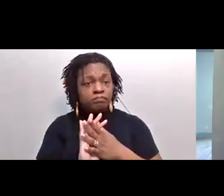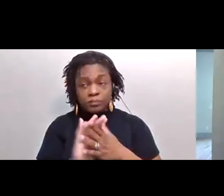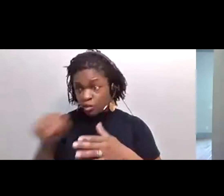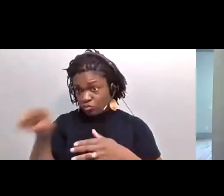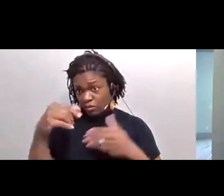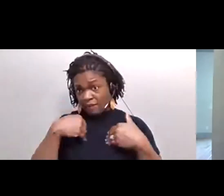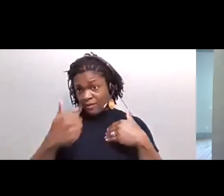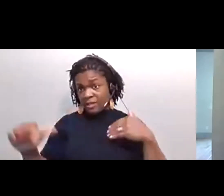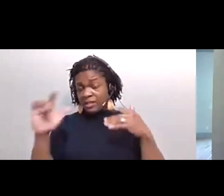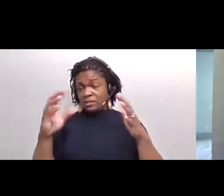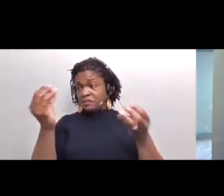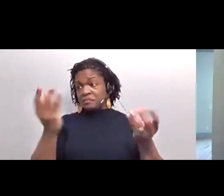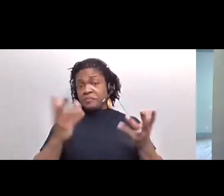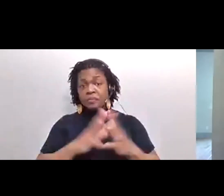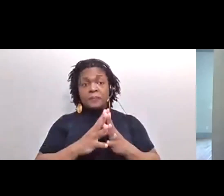have.